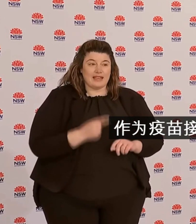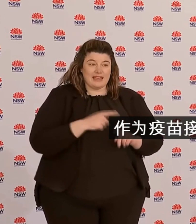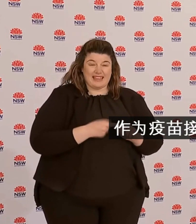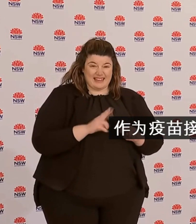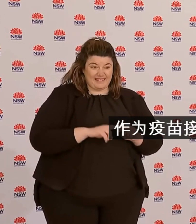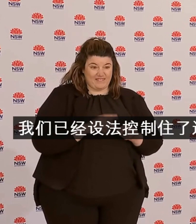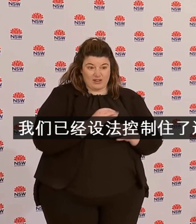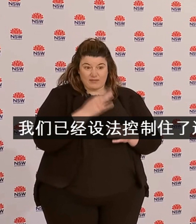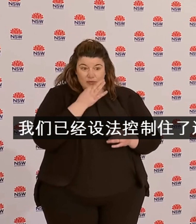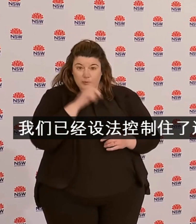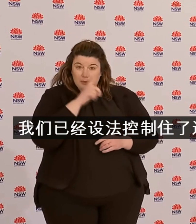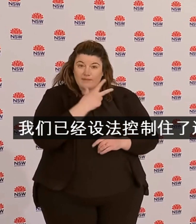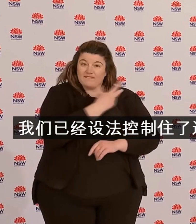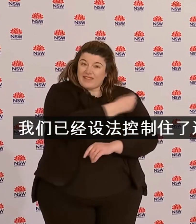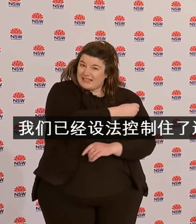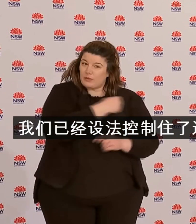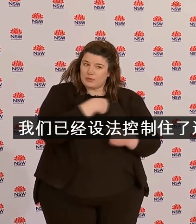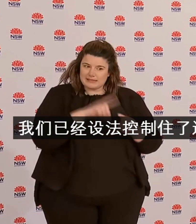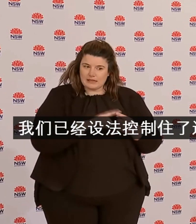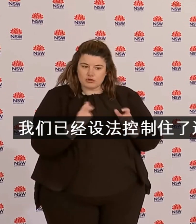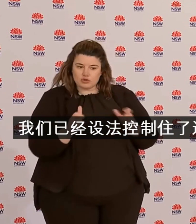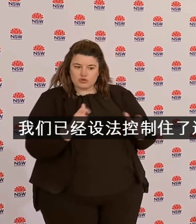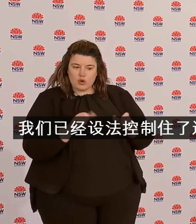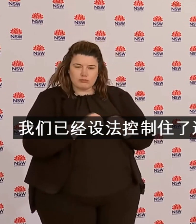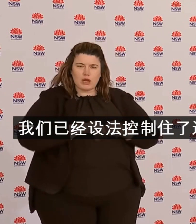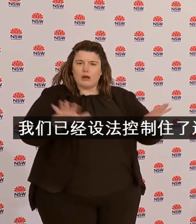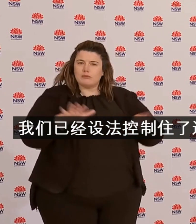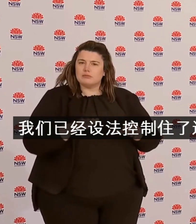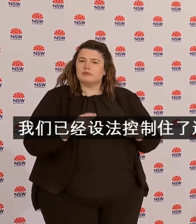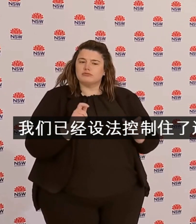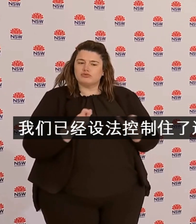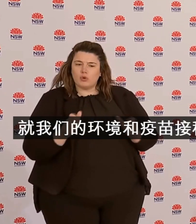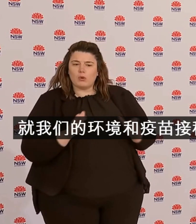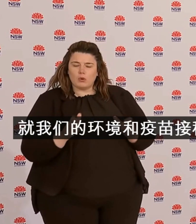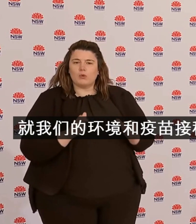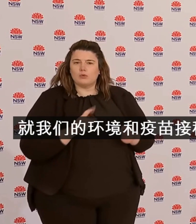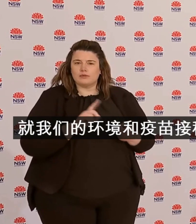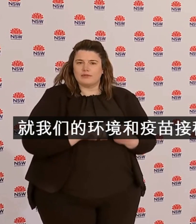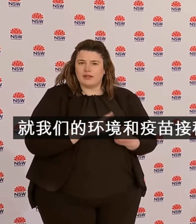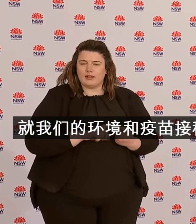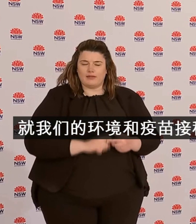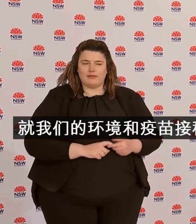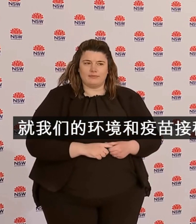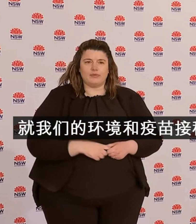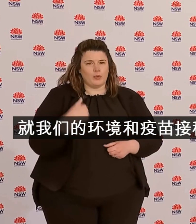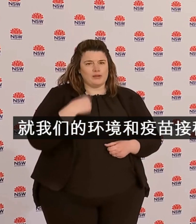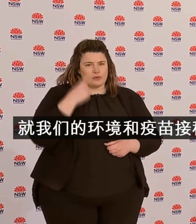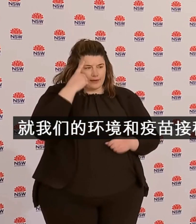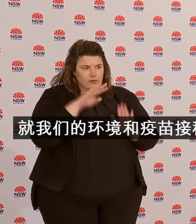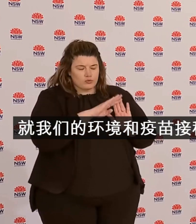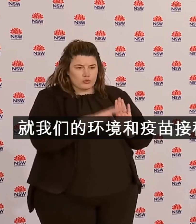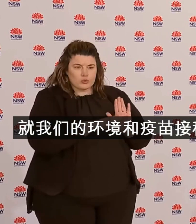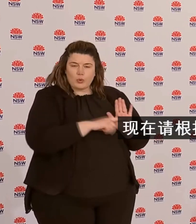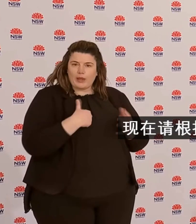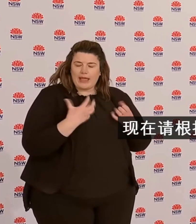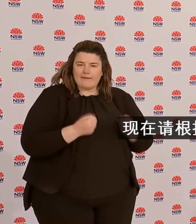vaccination, we've managed to keep the disease at bay, but we need to do more in terms of our settings and the rates of vaccination, which